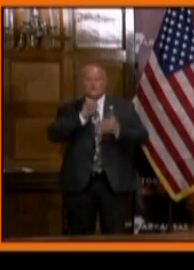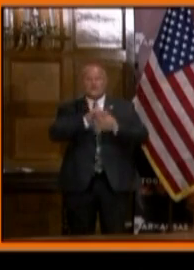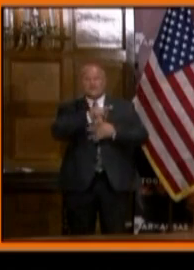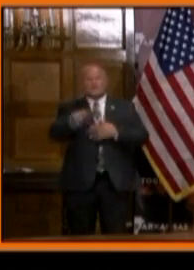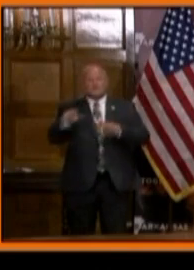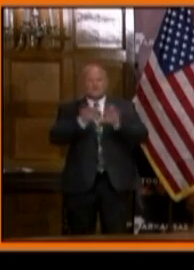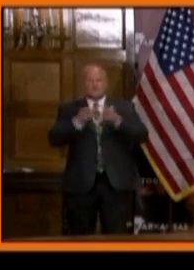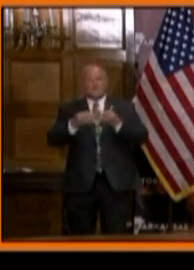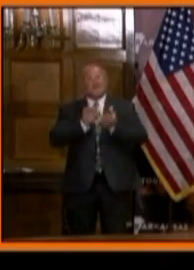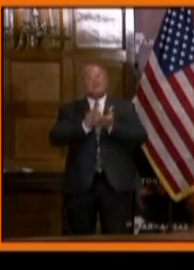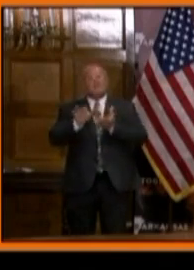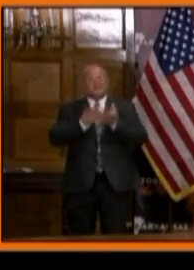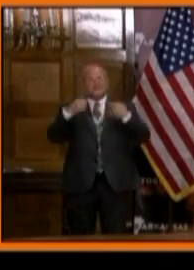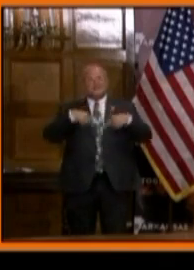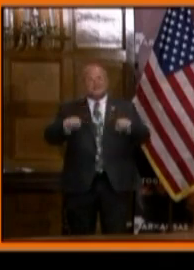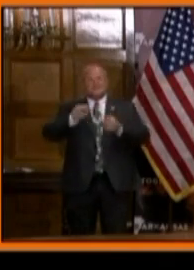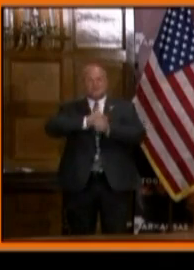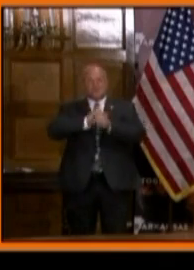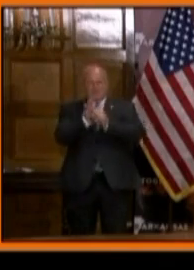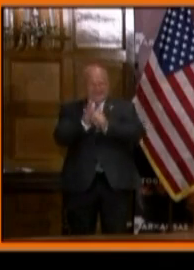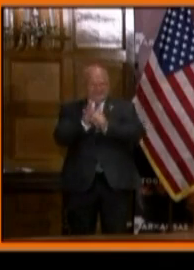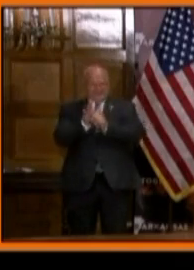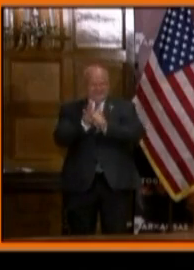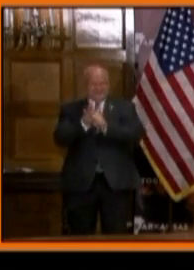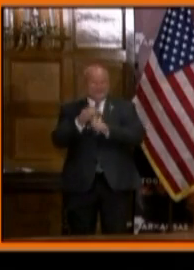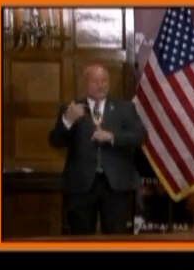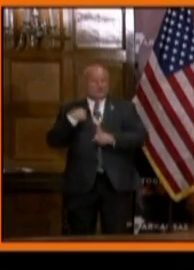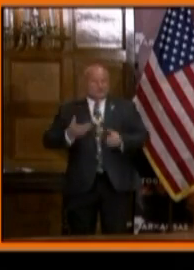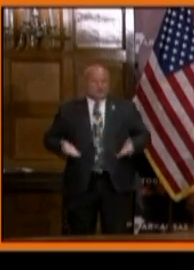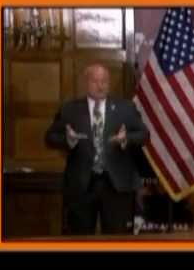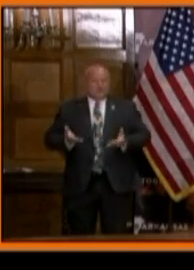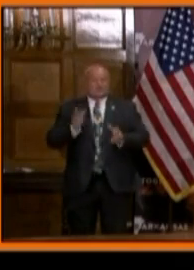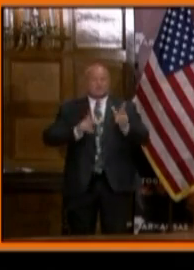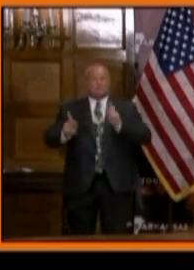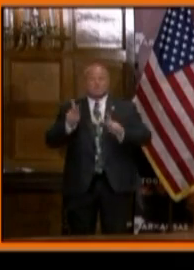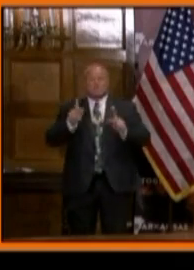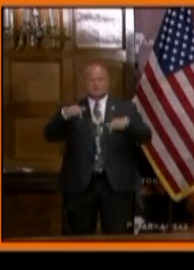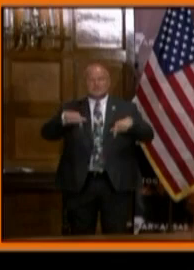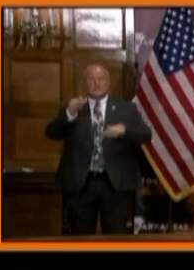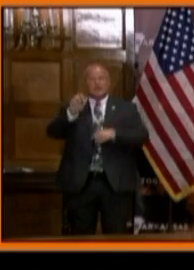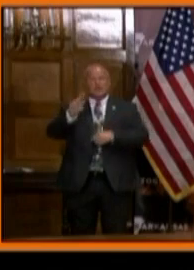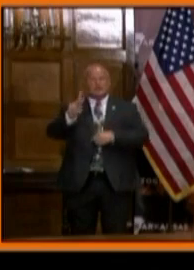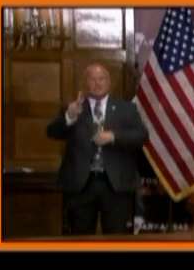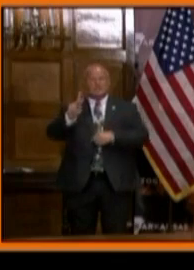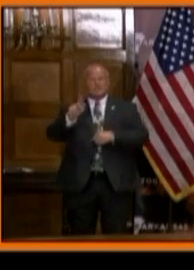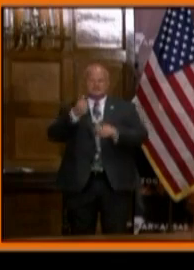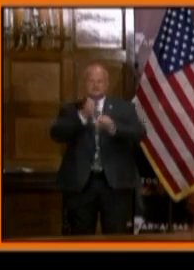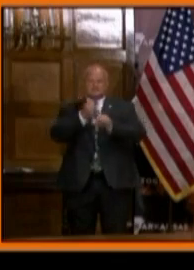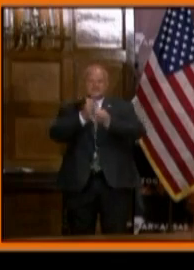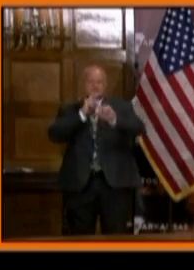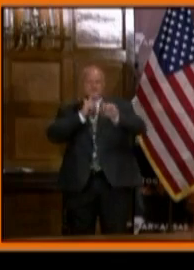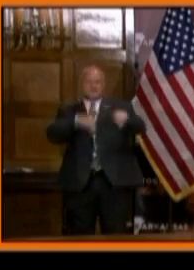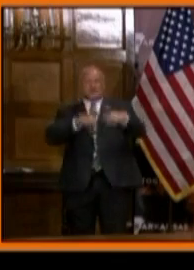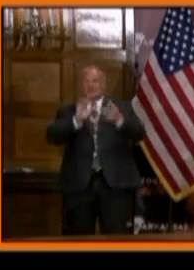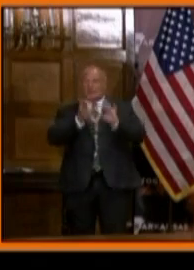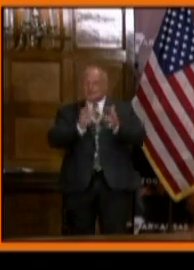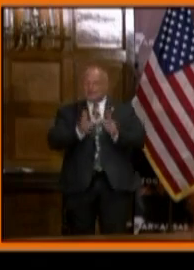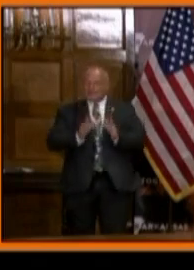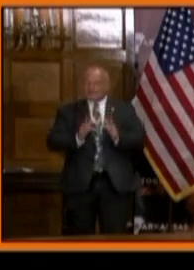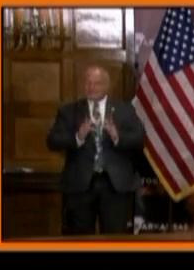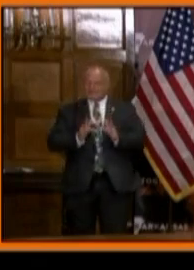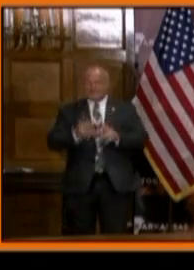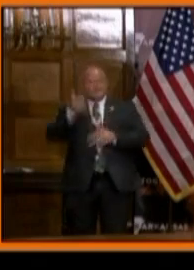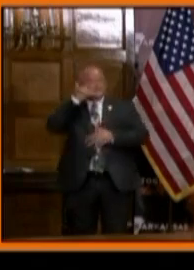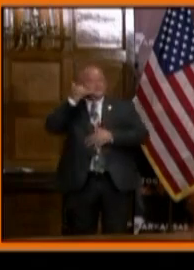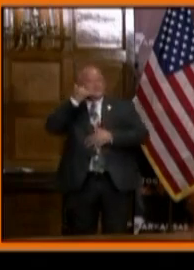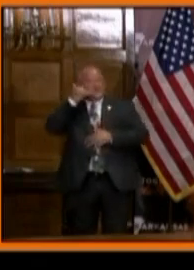that you and your family are counted during COVID-19. We encourage all Arkansans to join us by self-responding to the census online,